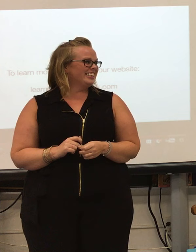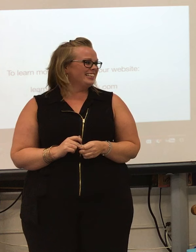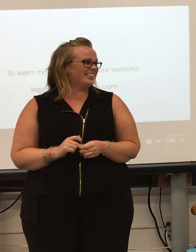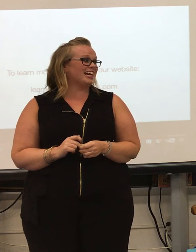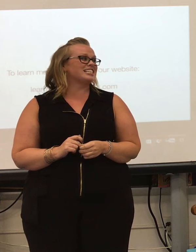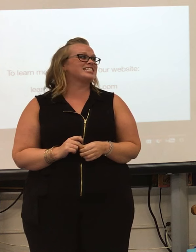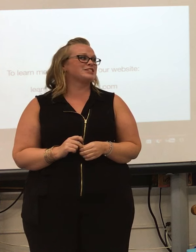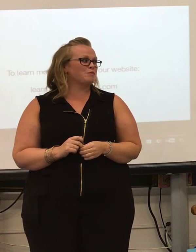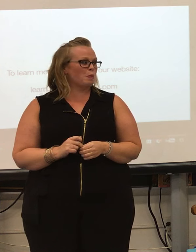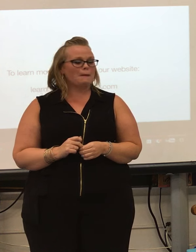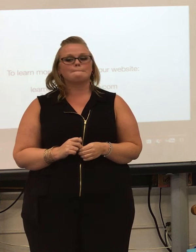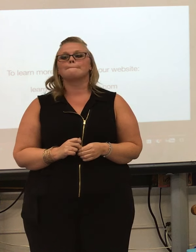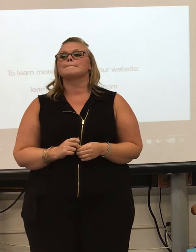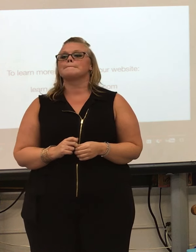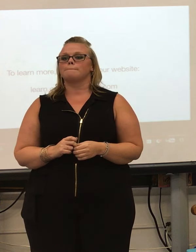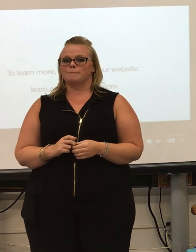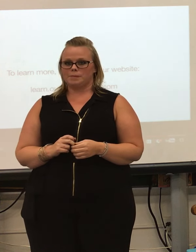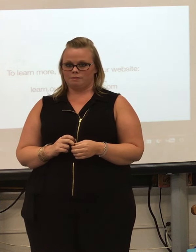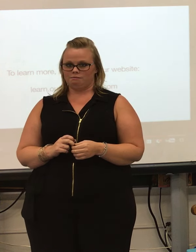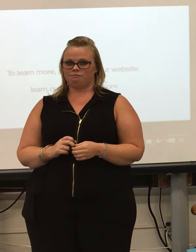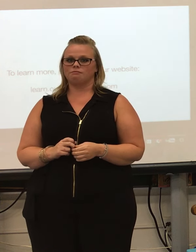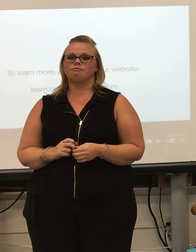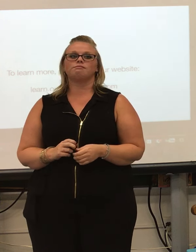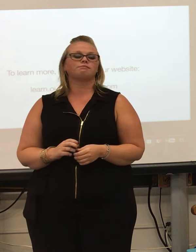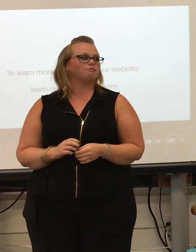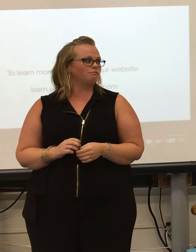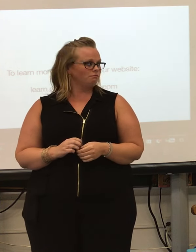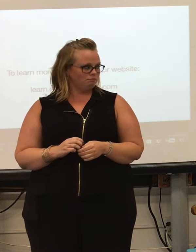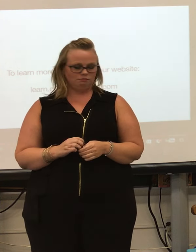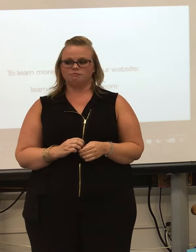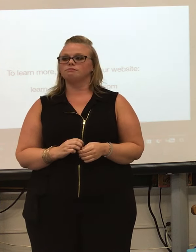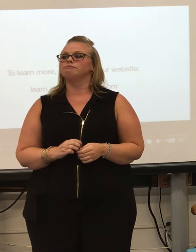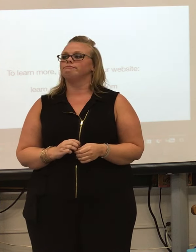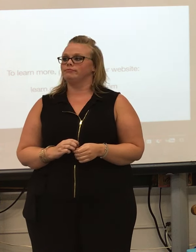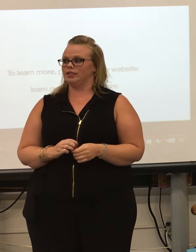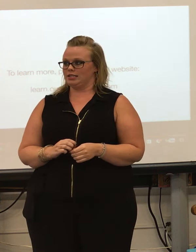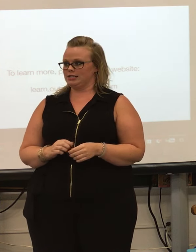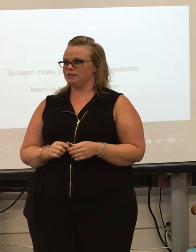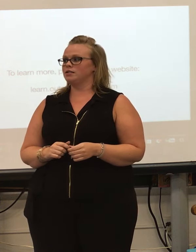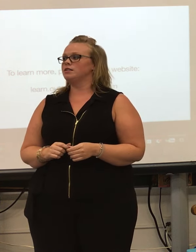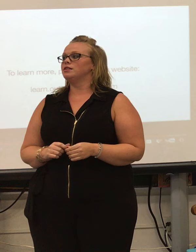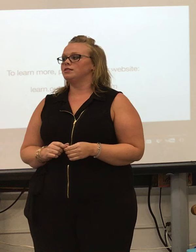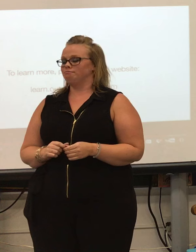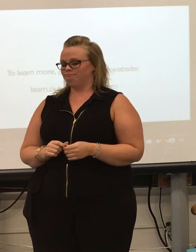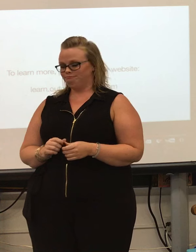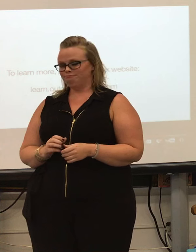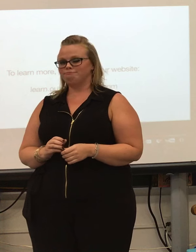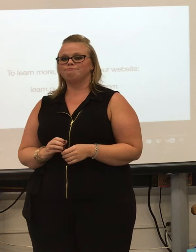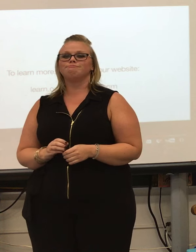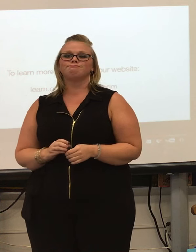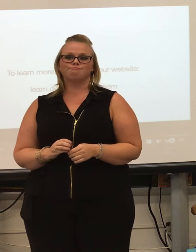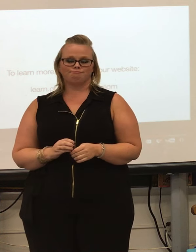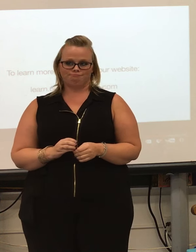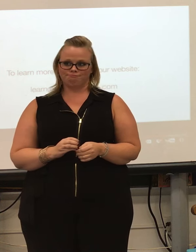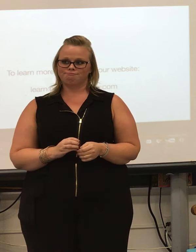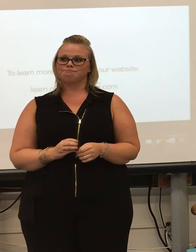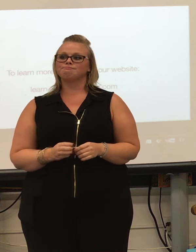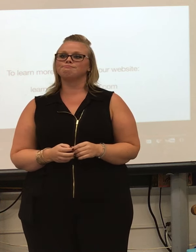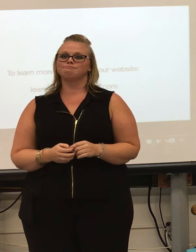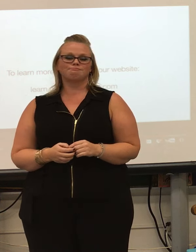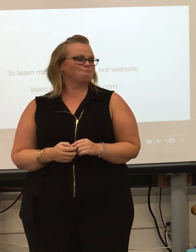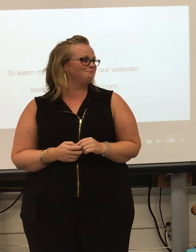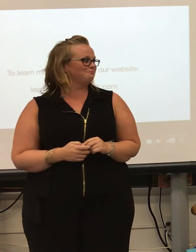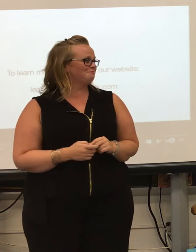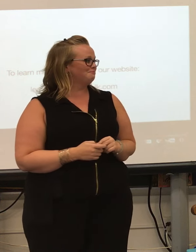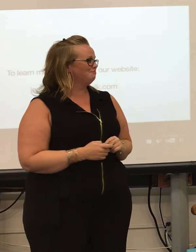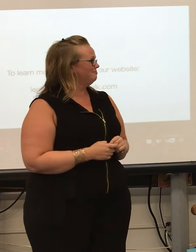the summer, yes, independently, just filling up their paper. From their webs and mapping their ideas to